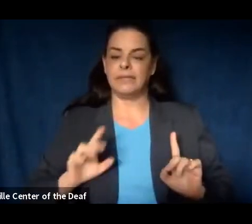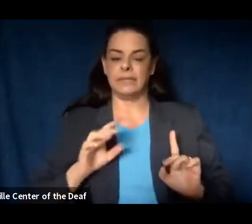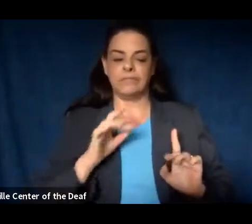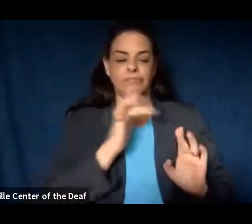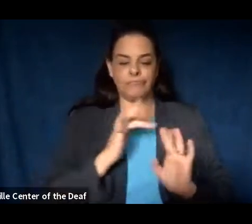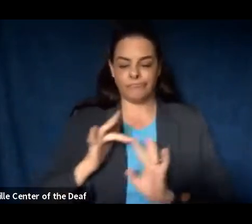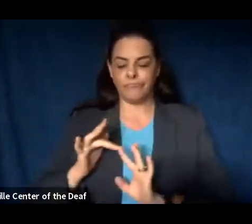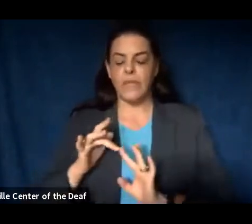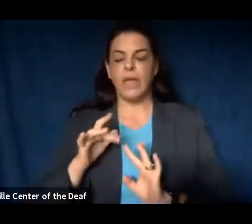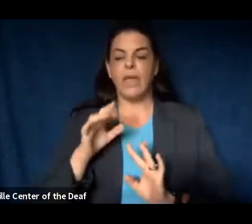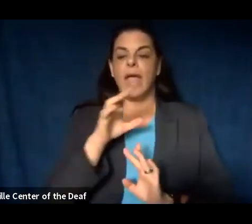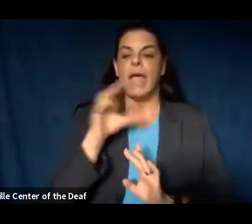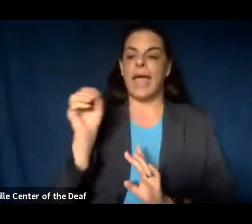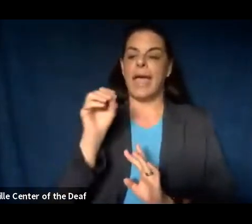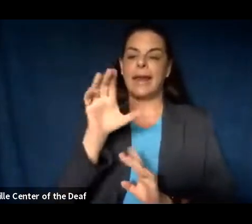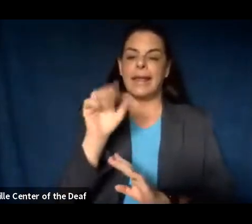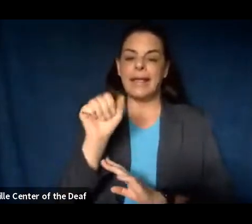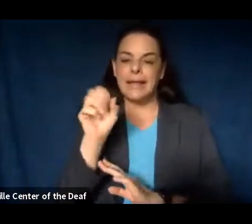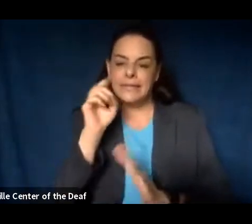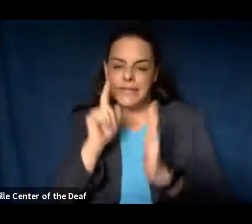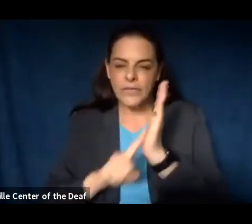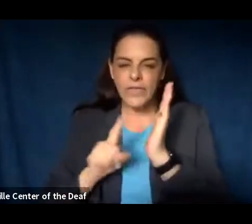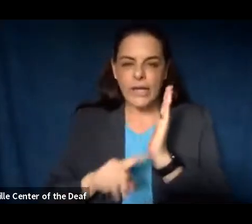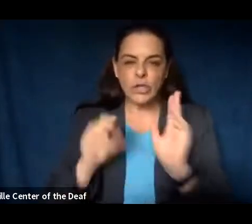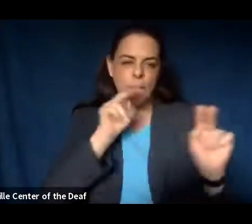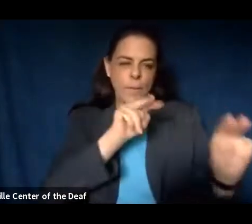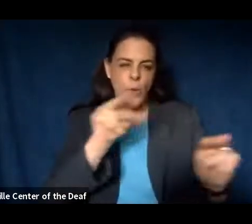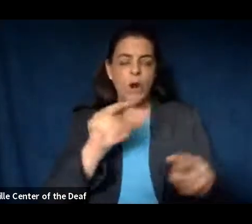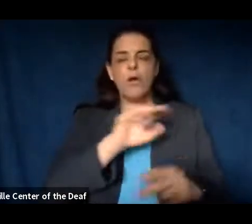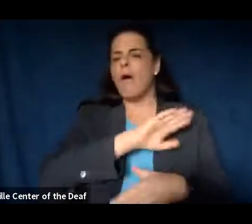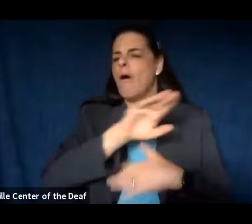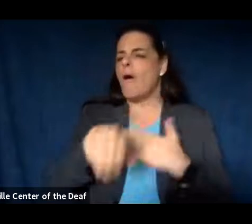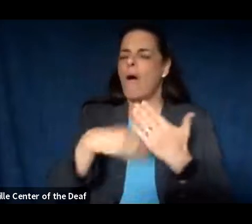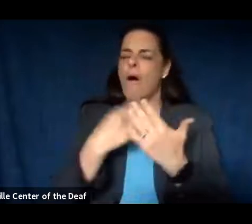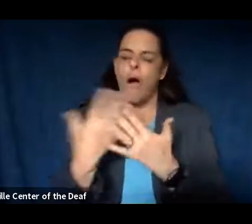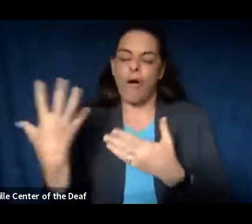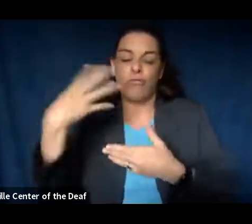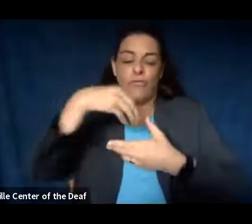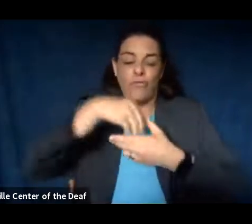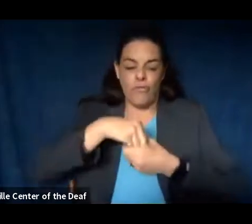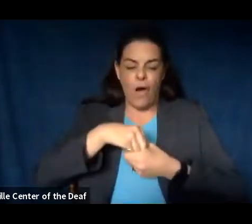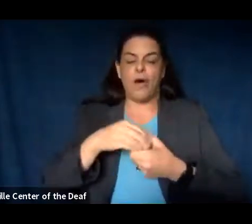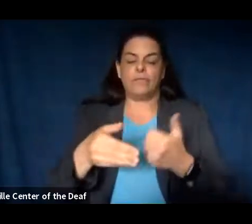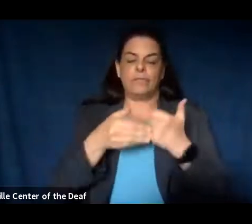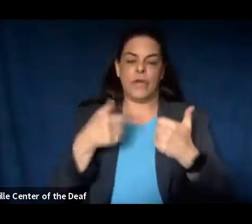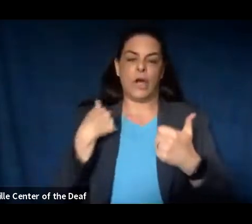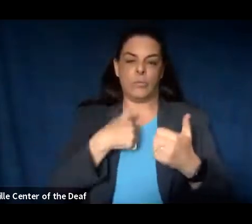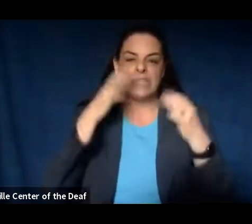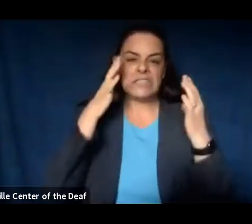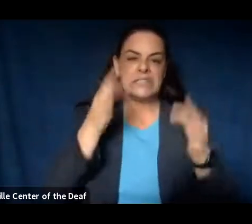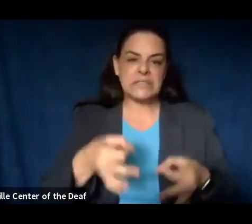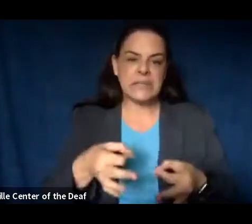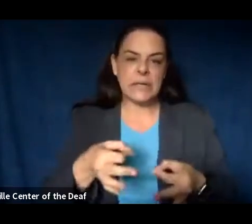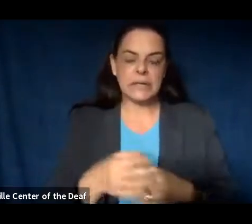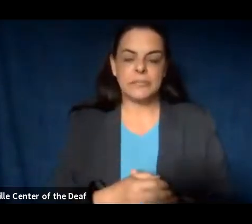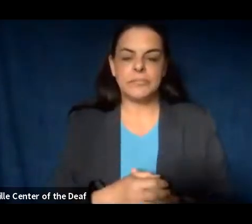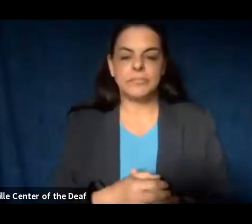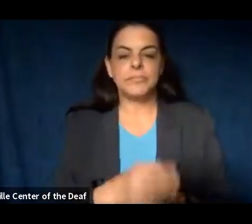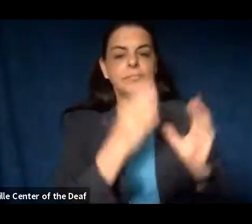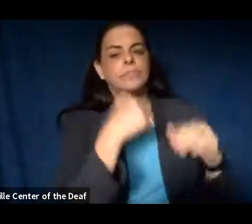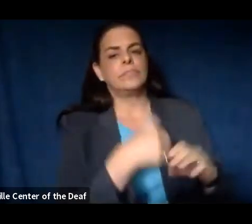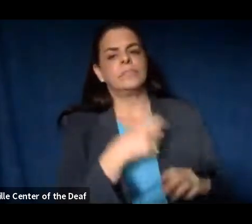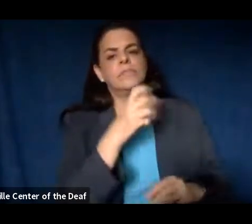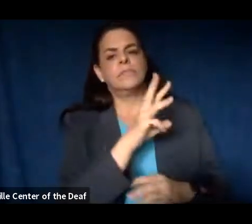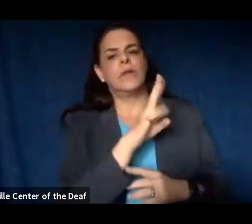monitoring. All of that data plays a role in making decisions moving forward from the public health perspective. From WBIR,